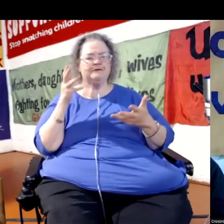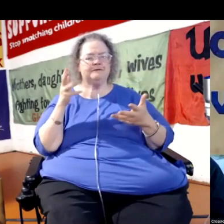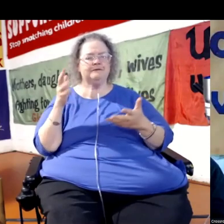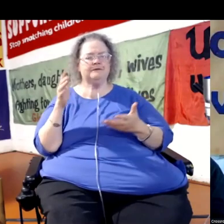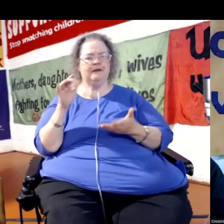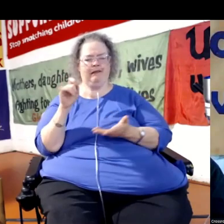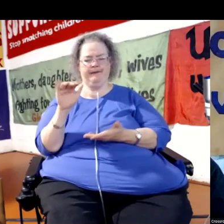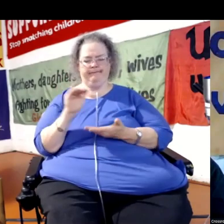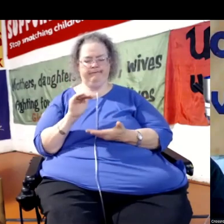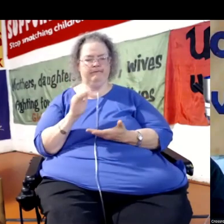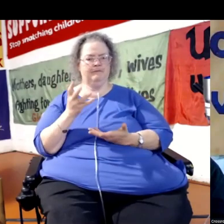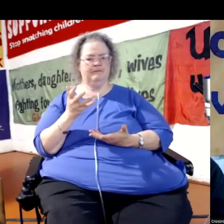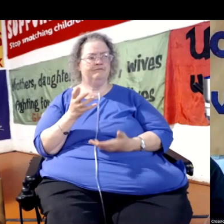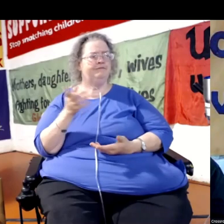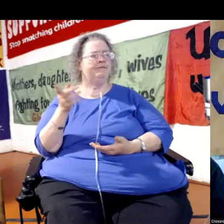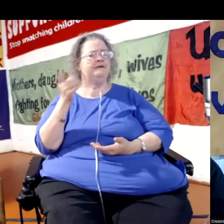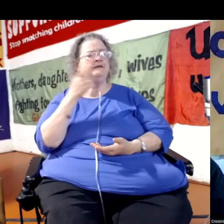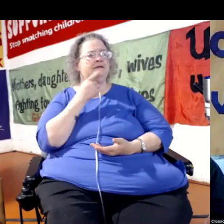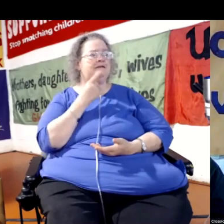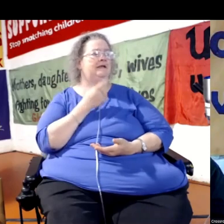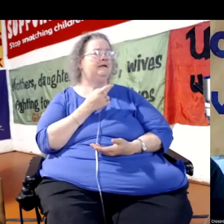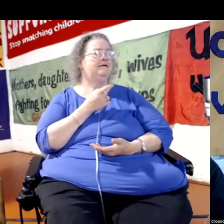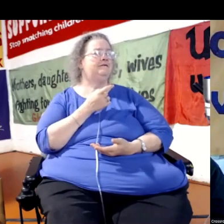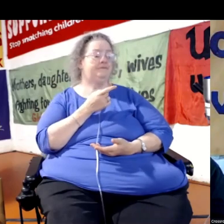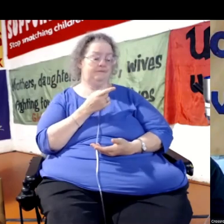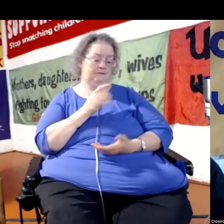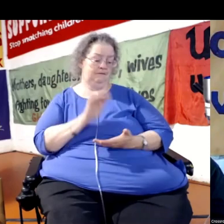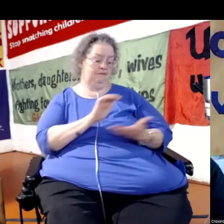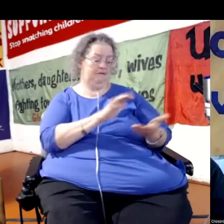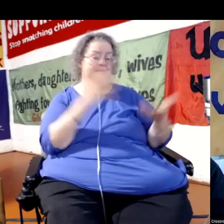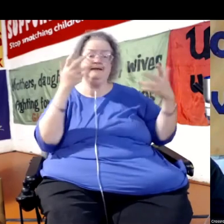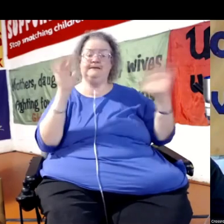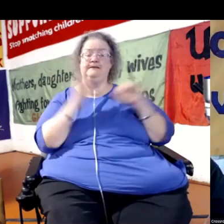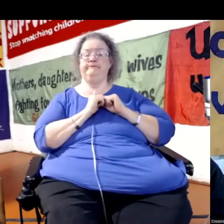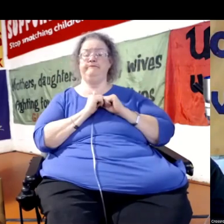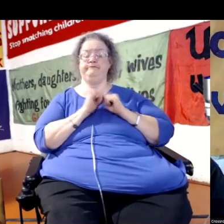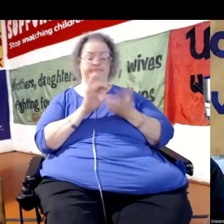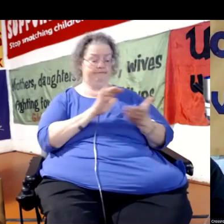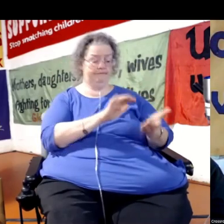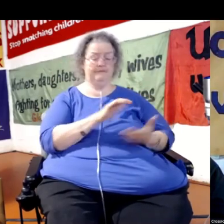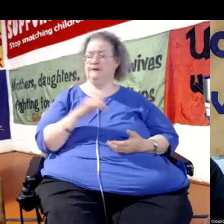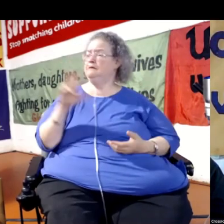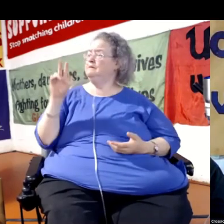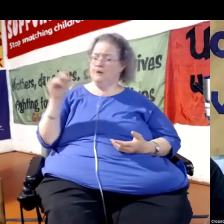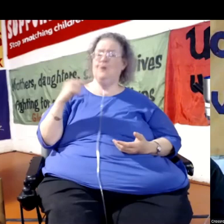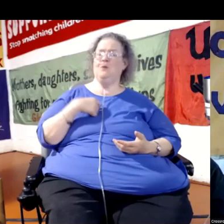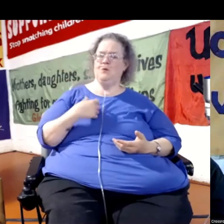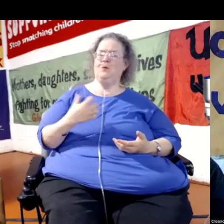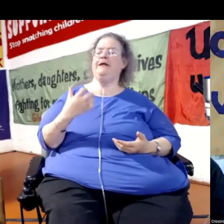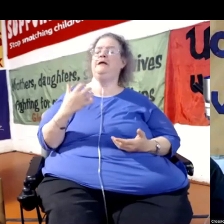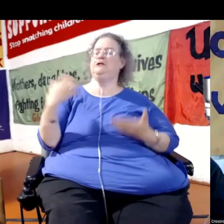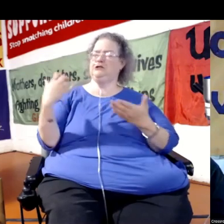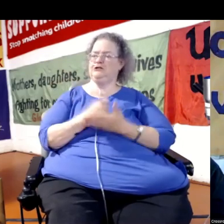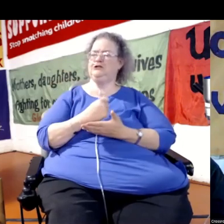said, if this is all you all gonna get. And we said, no, we deserve decent food.